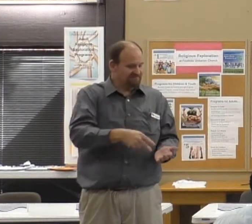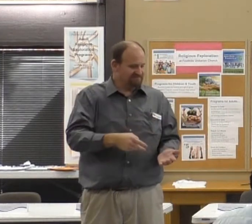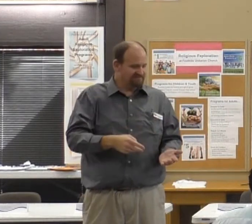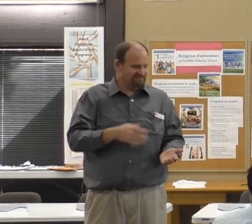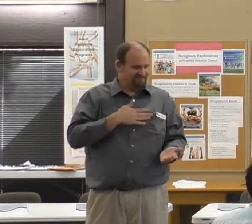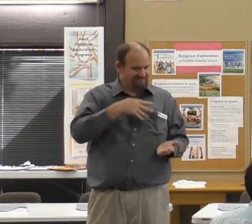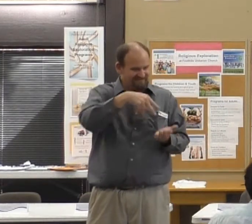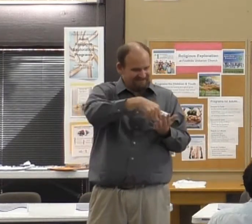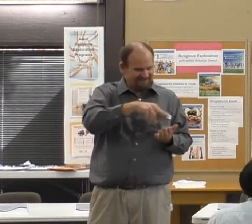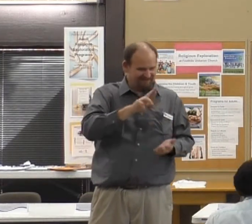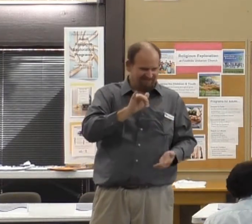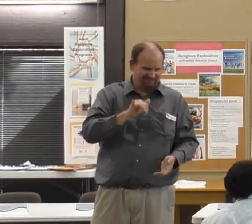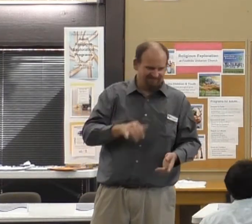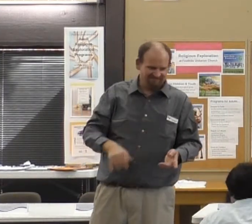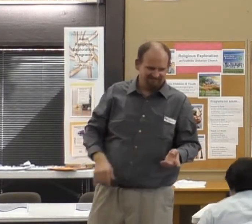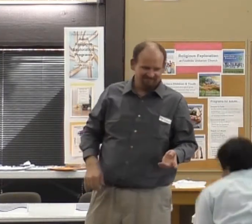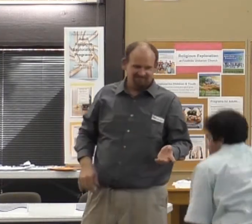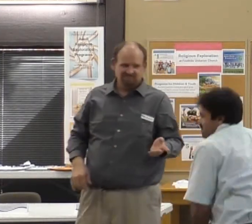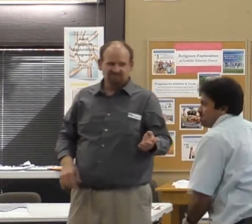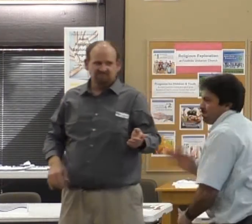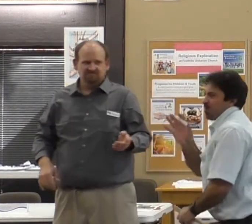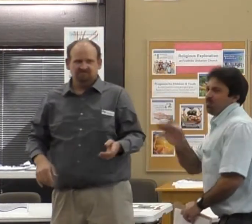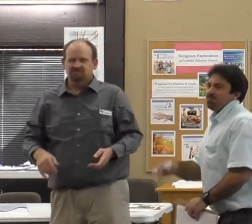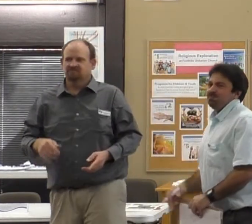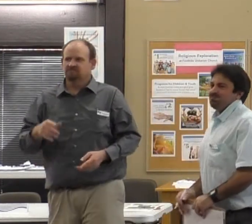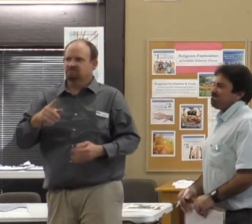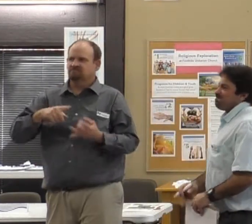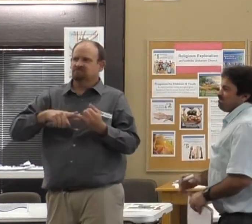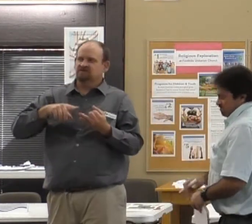Roy Halpern, would you please stand?